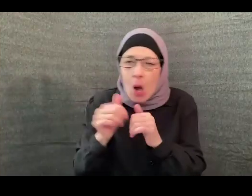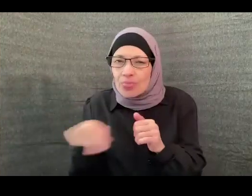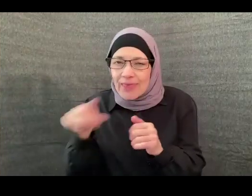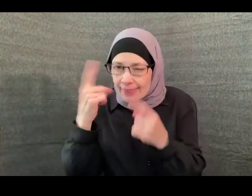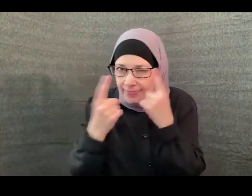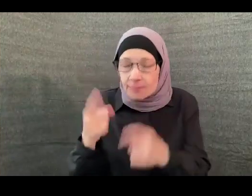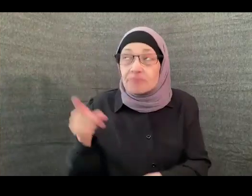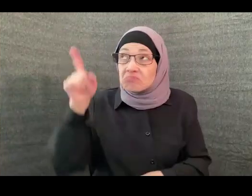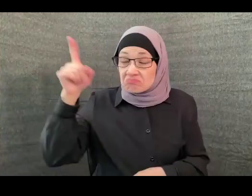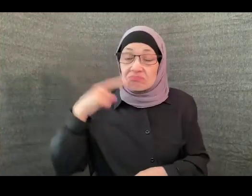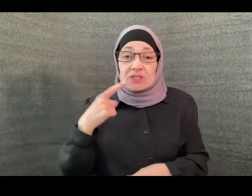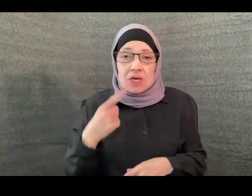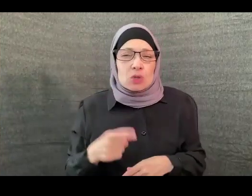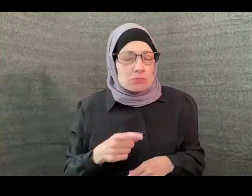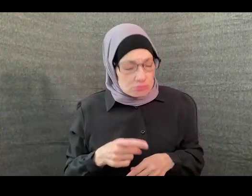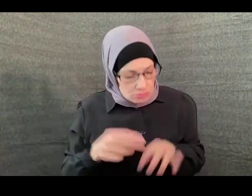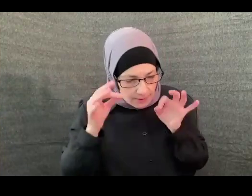are more